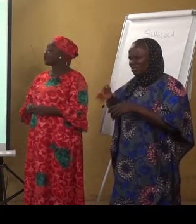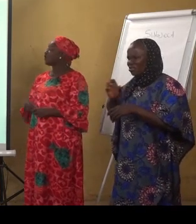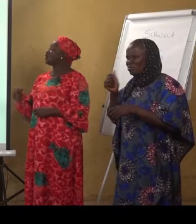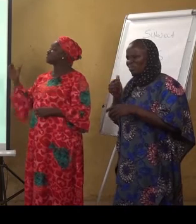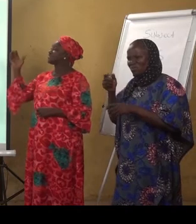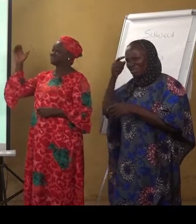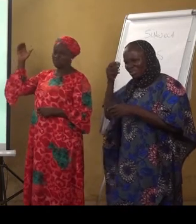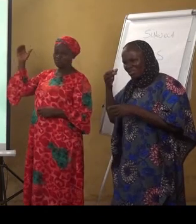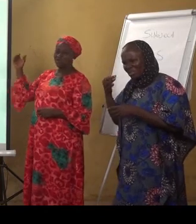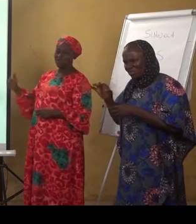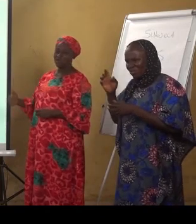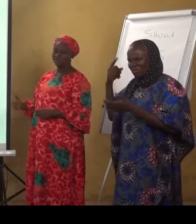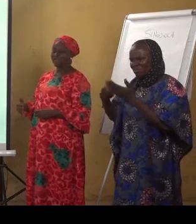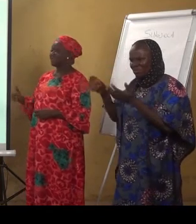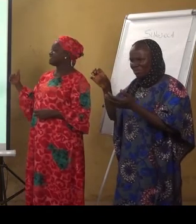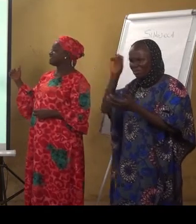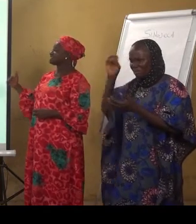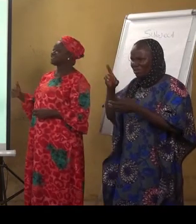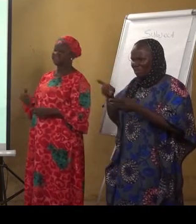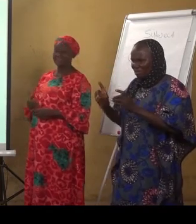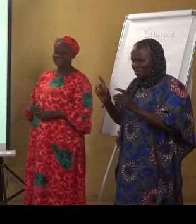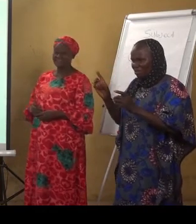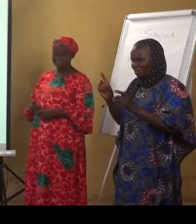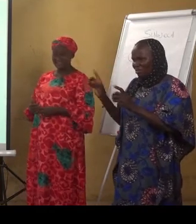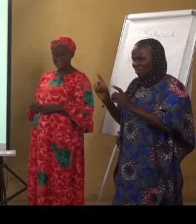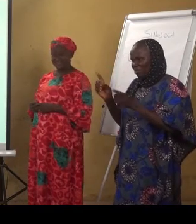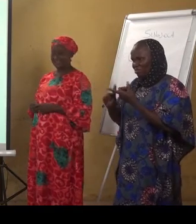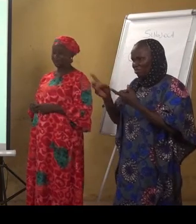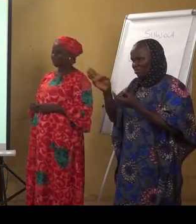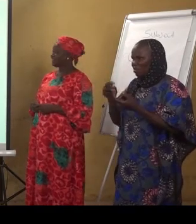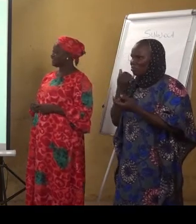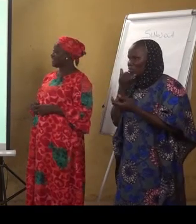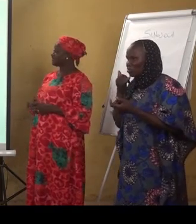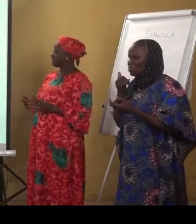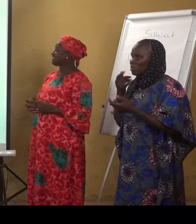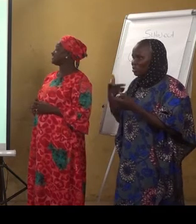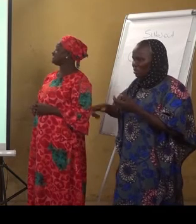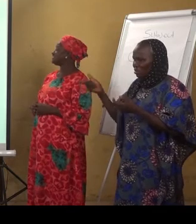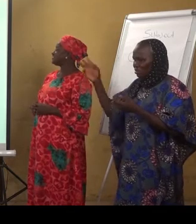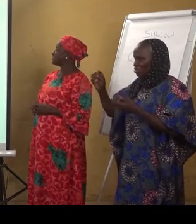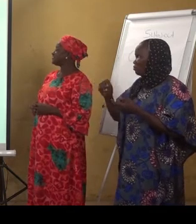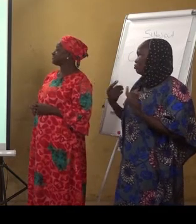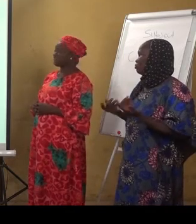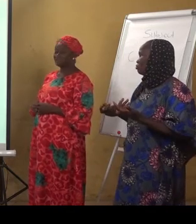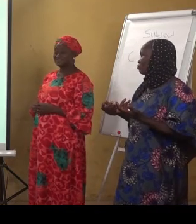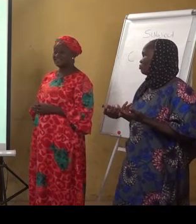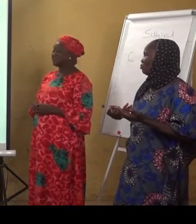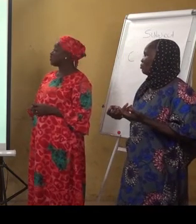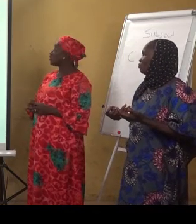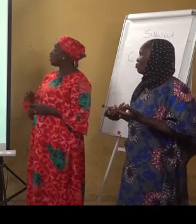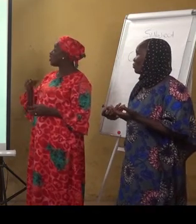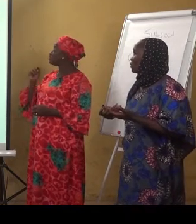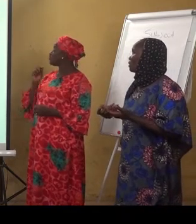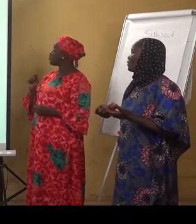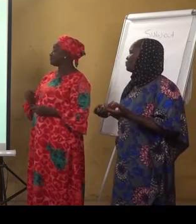than all that Paul enlisted in his letter. Then finally, you tend to see that